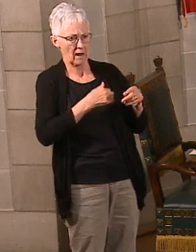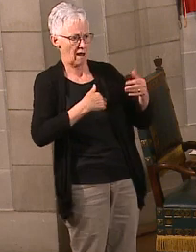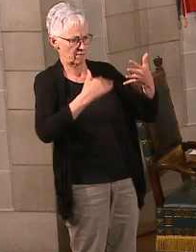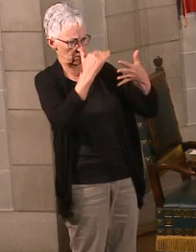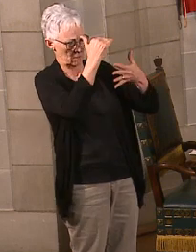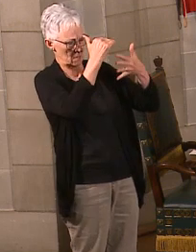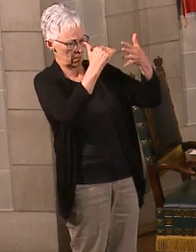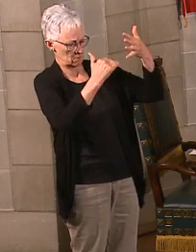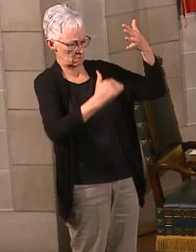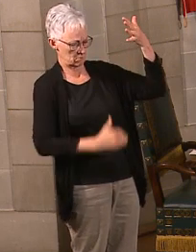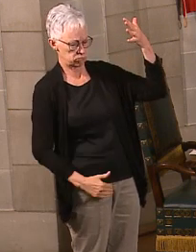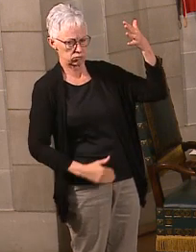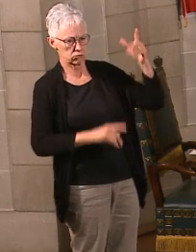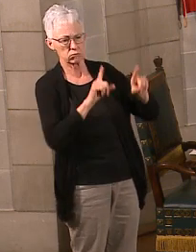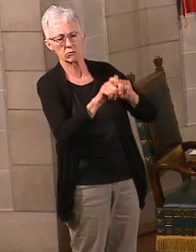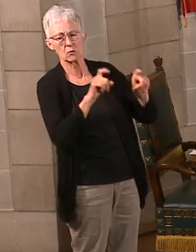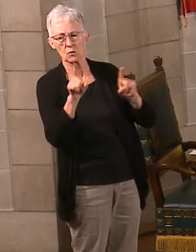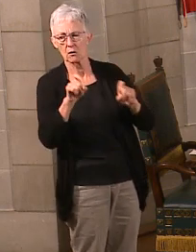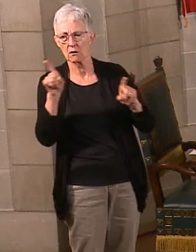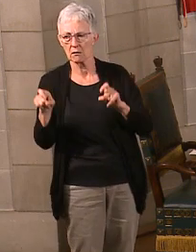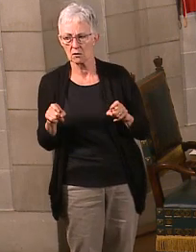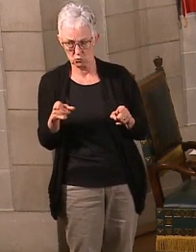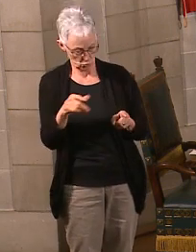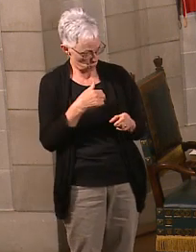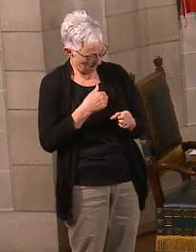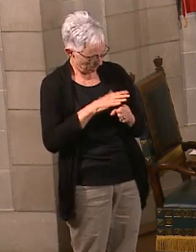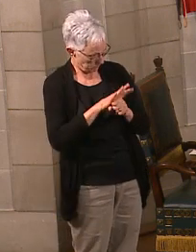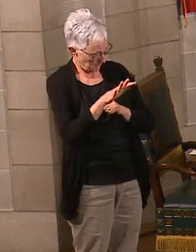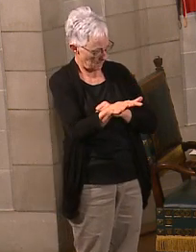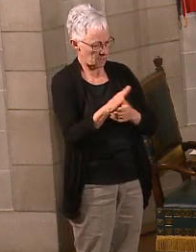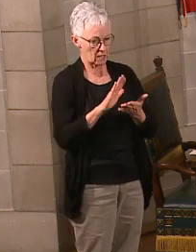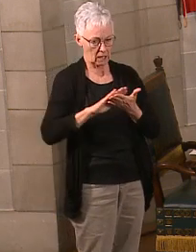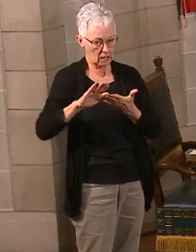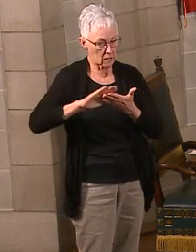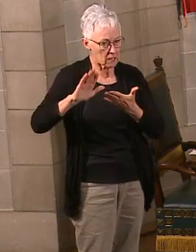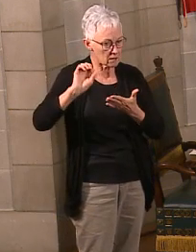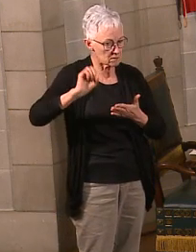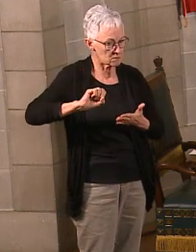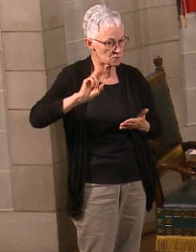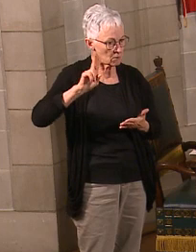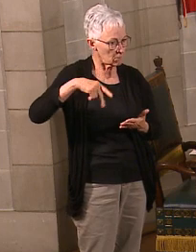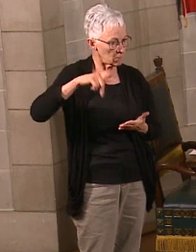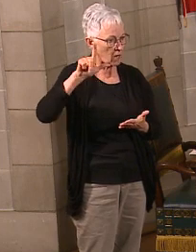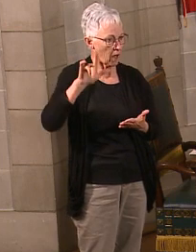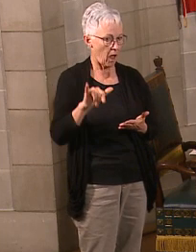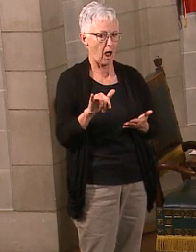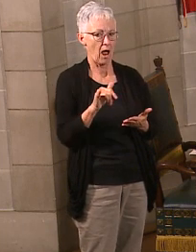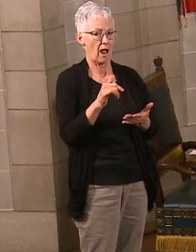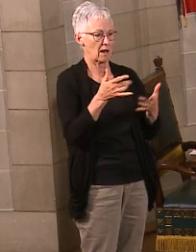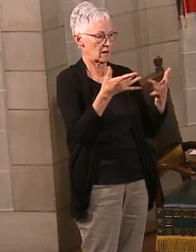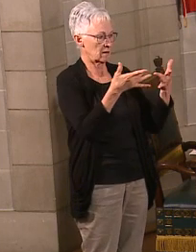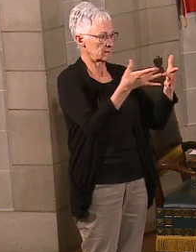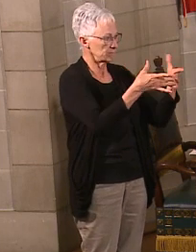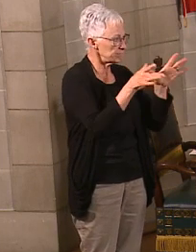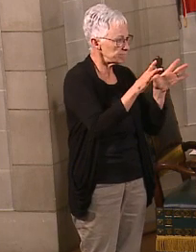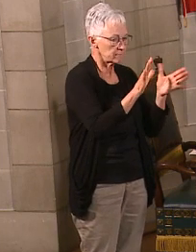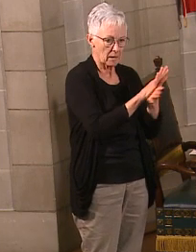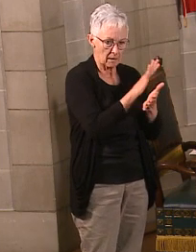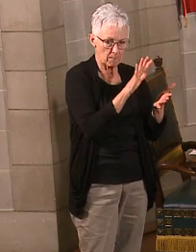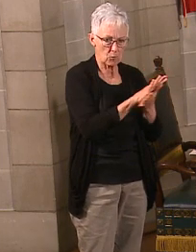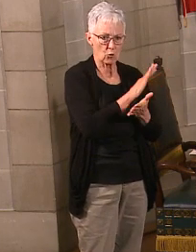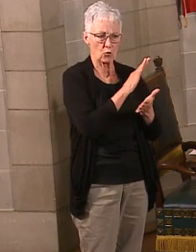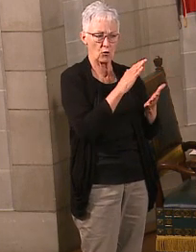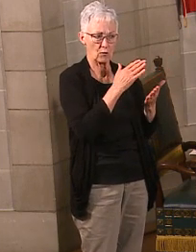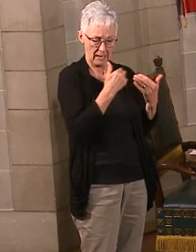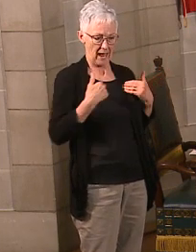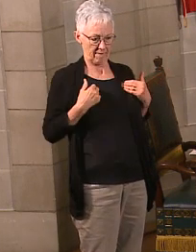of them to report out on. Sanitation supplies, paper supplies, food supplies are all part of that as well. There are no shortages